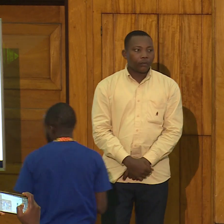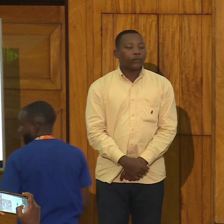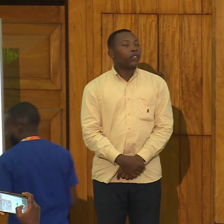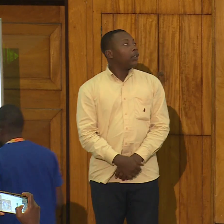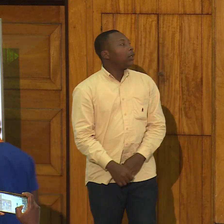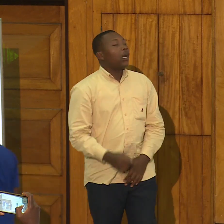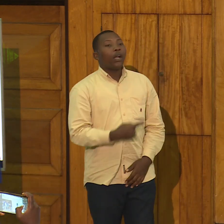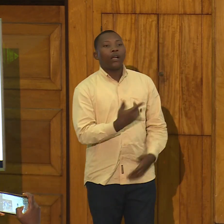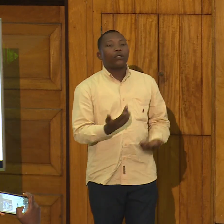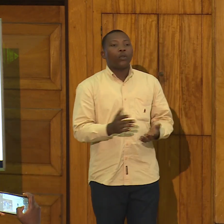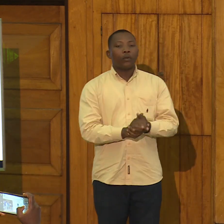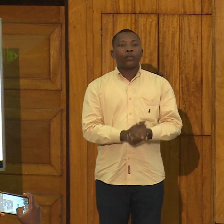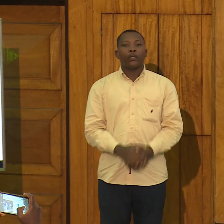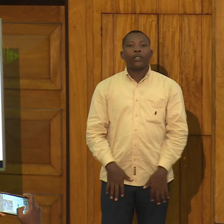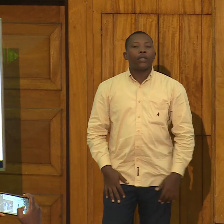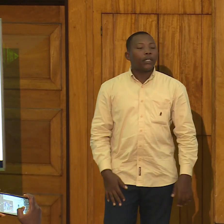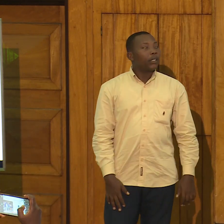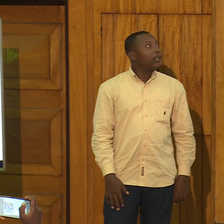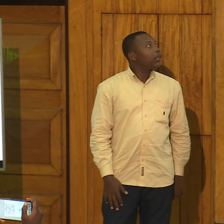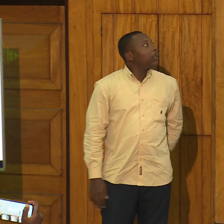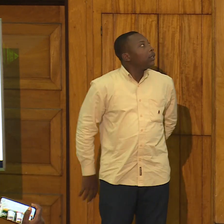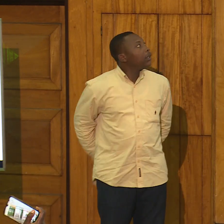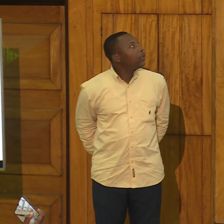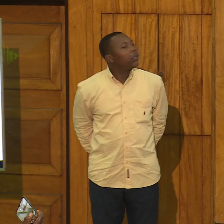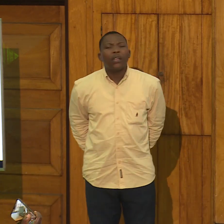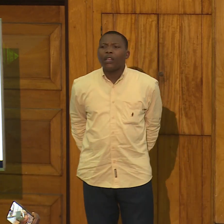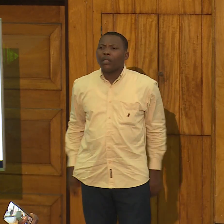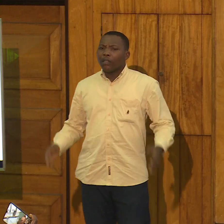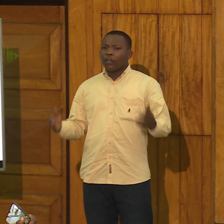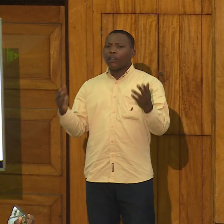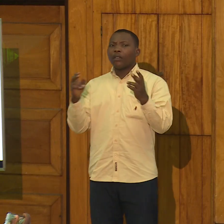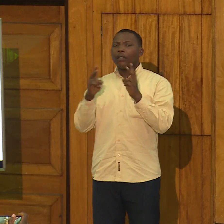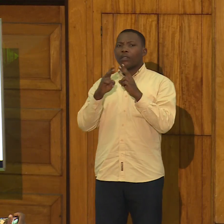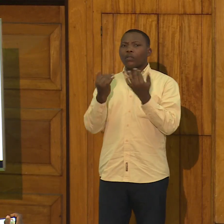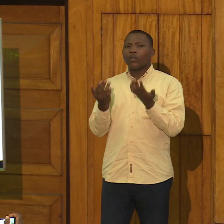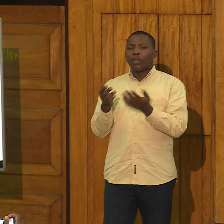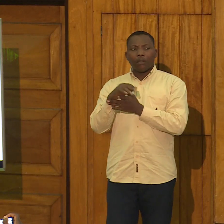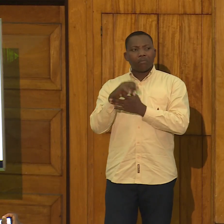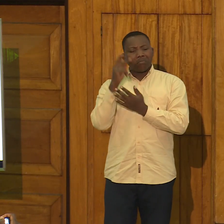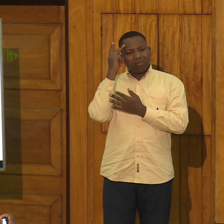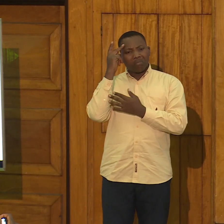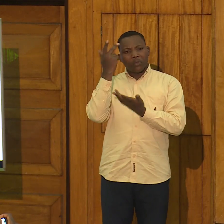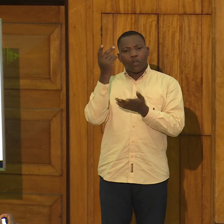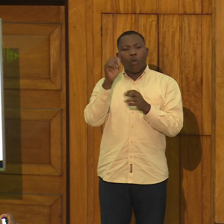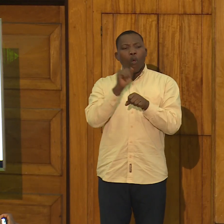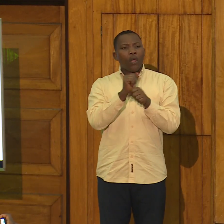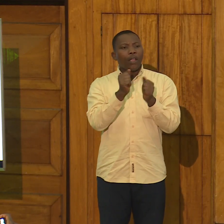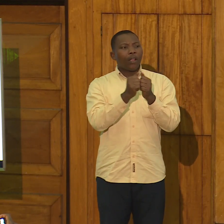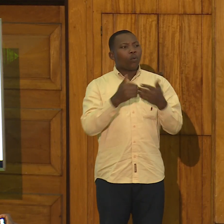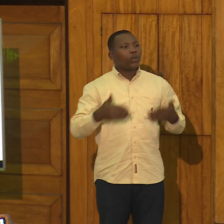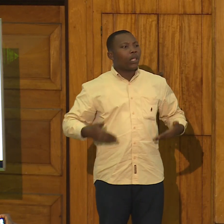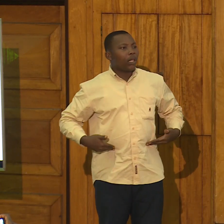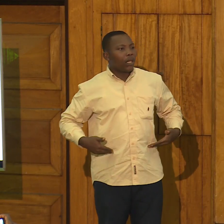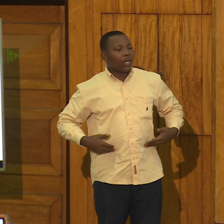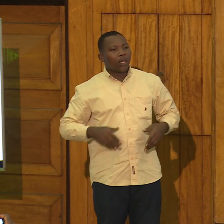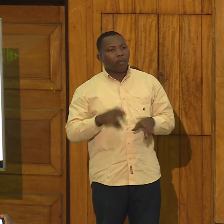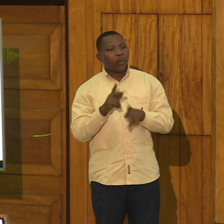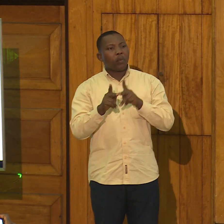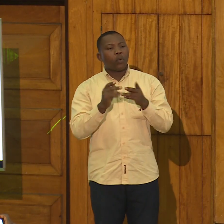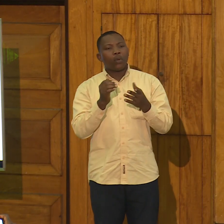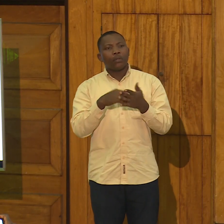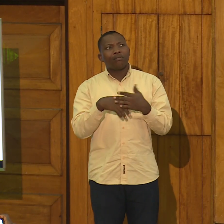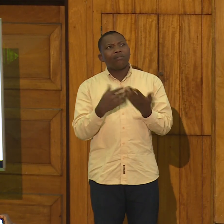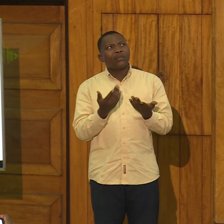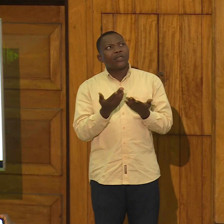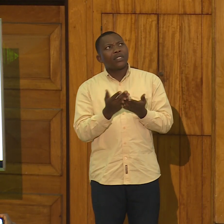okay, thank you, organizers. So our idea of working with young people 10 to 24 years